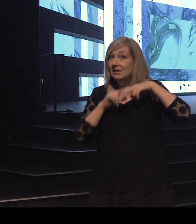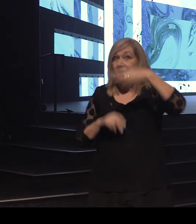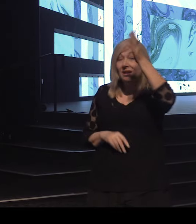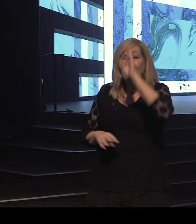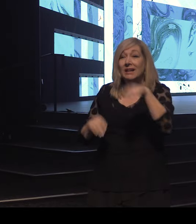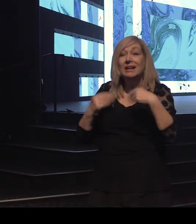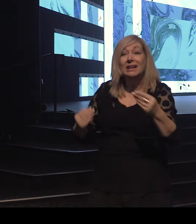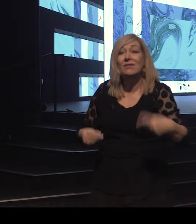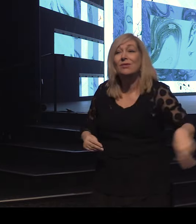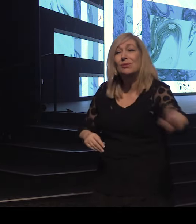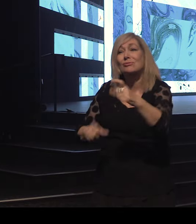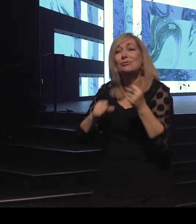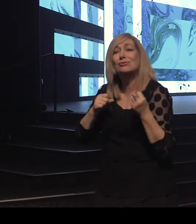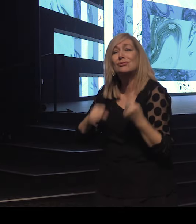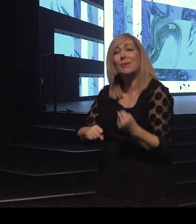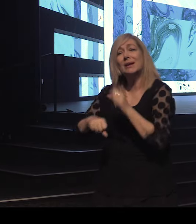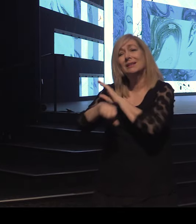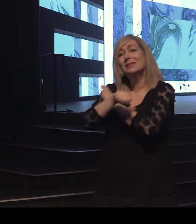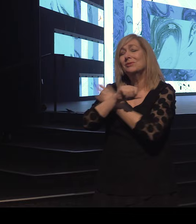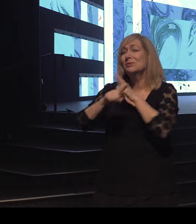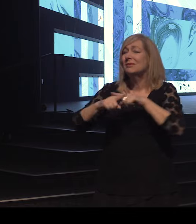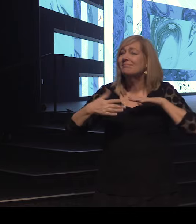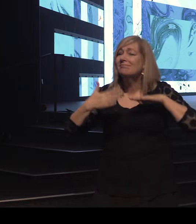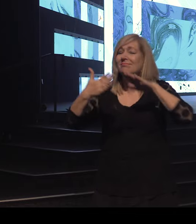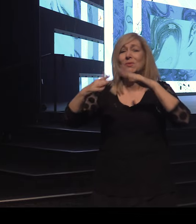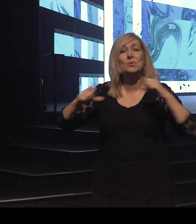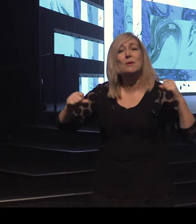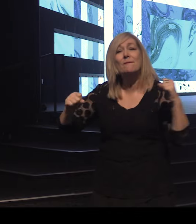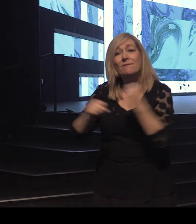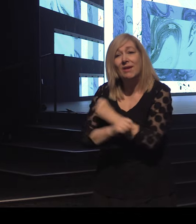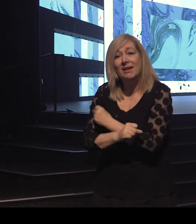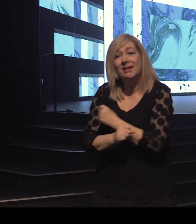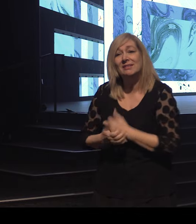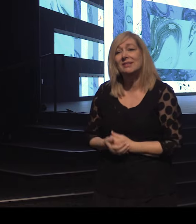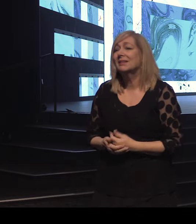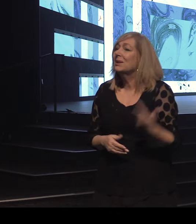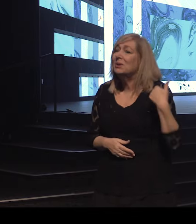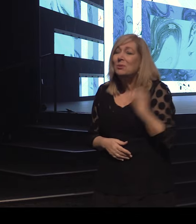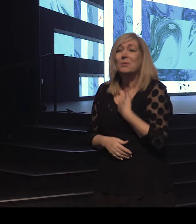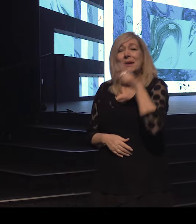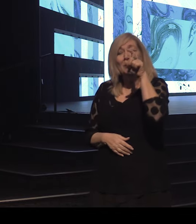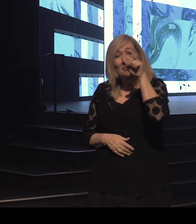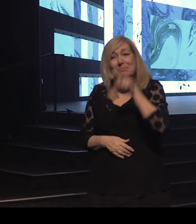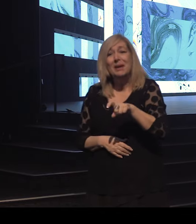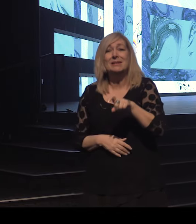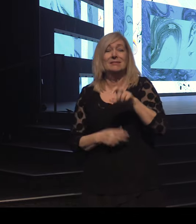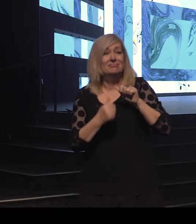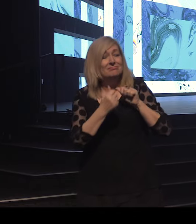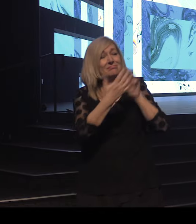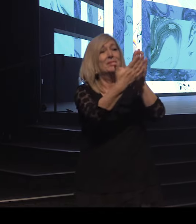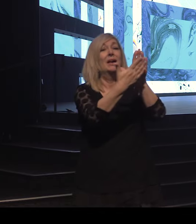strength? Has not God given you the will to fight? We must attack evil